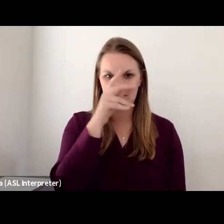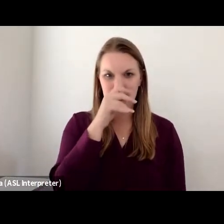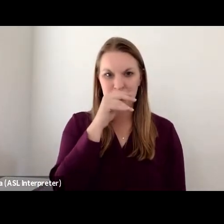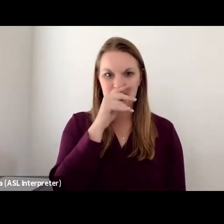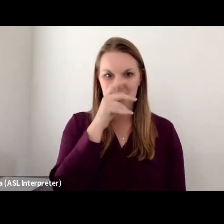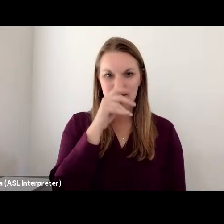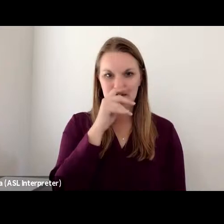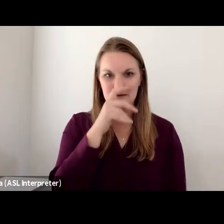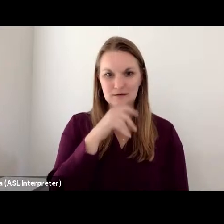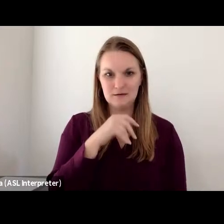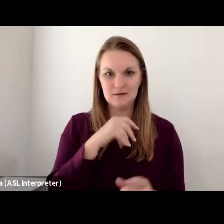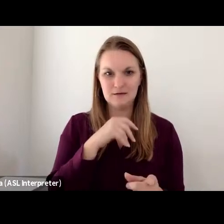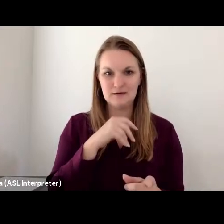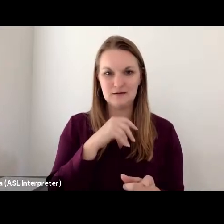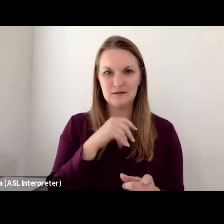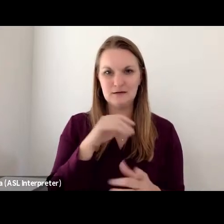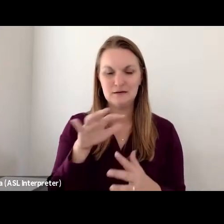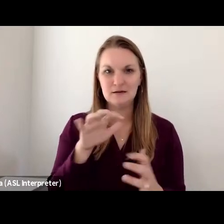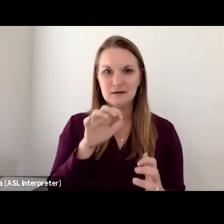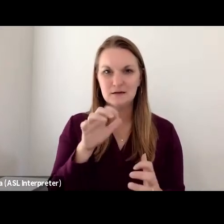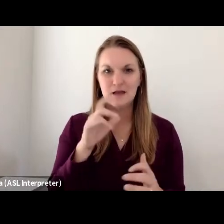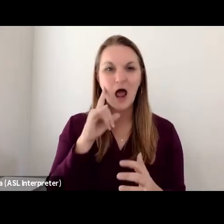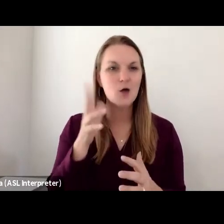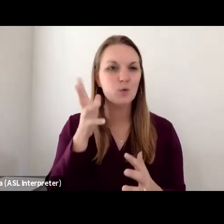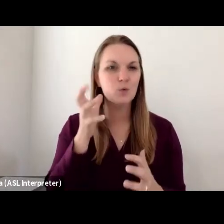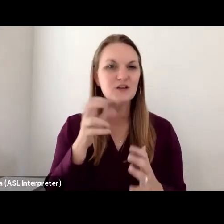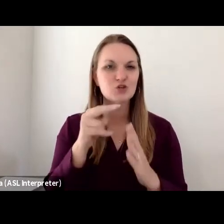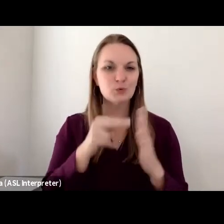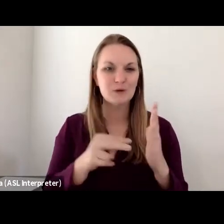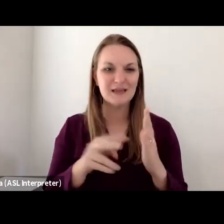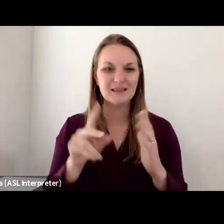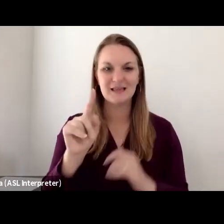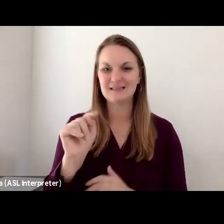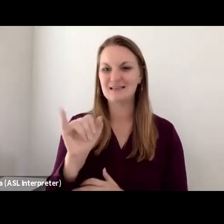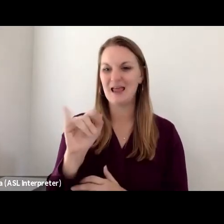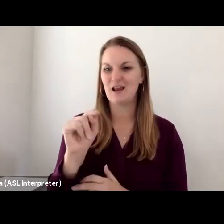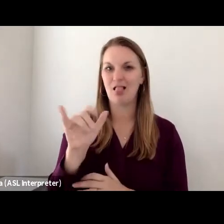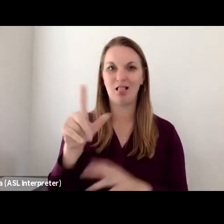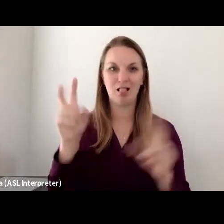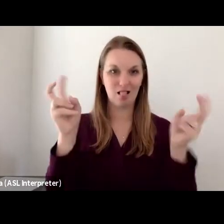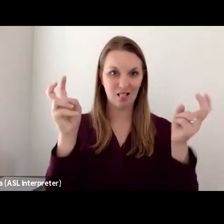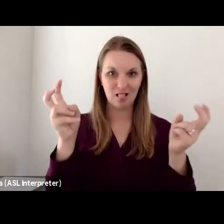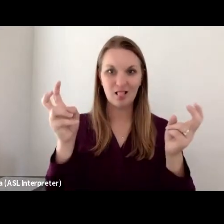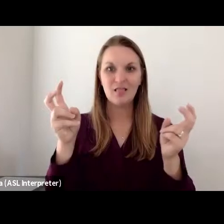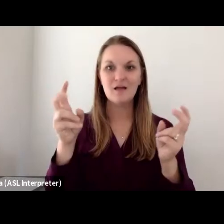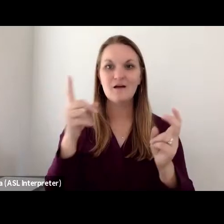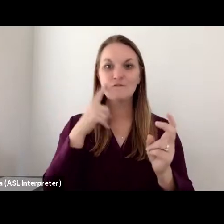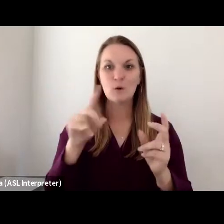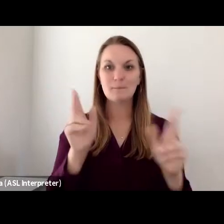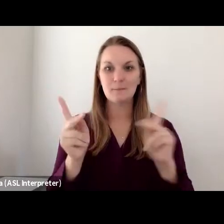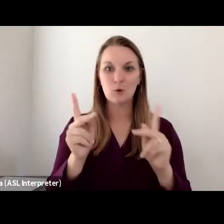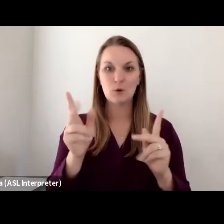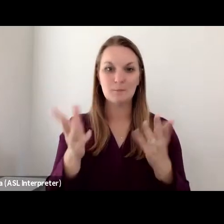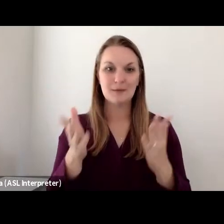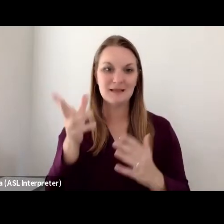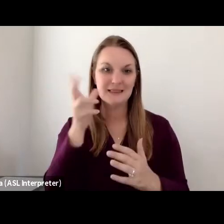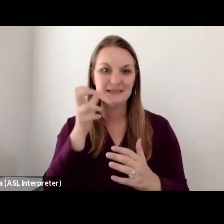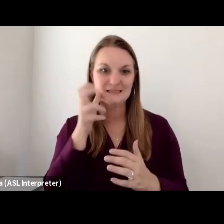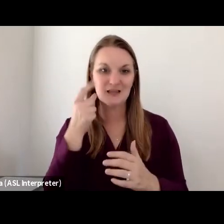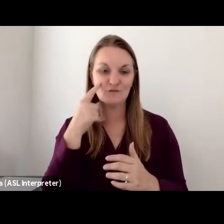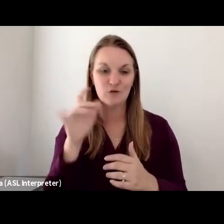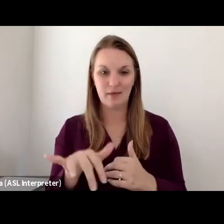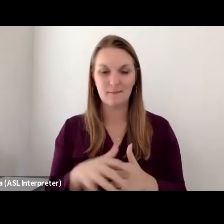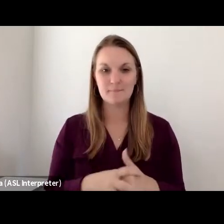able to kind of a box, but also I just wanted to read the title of that paper for folks who might be listening on the phone.